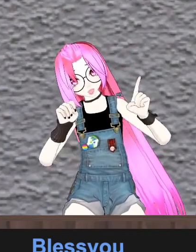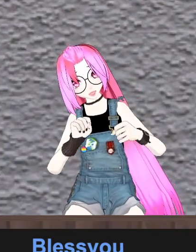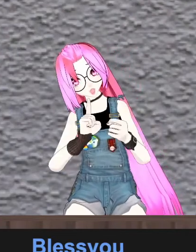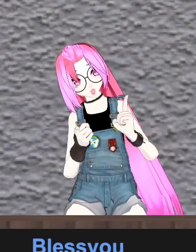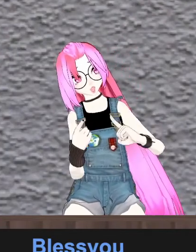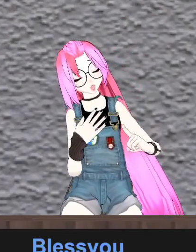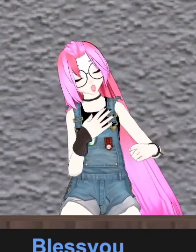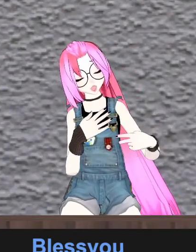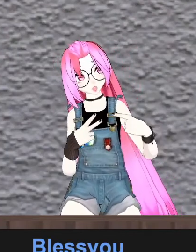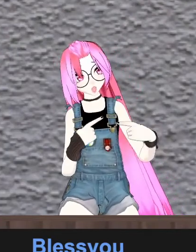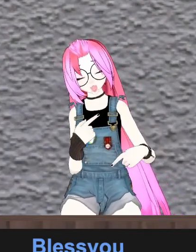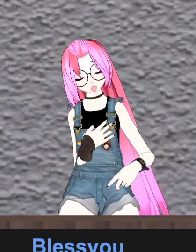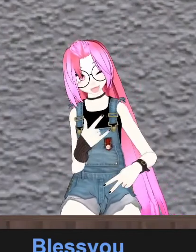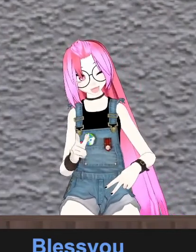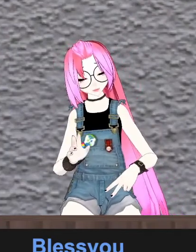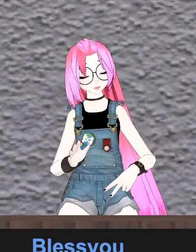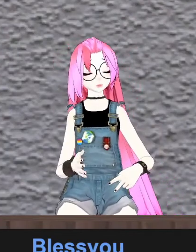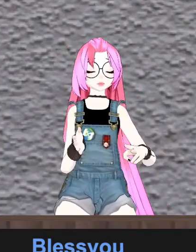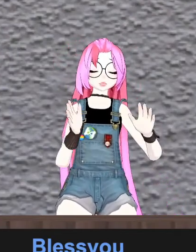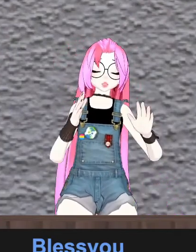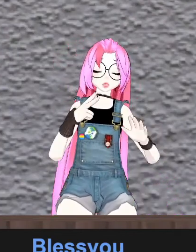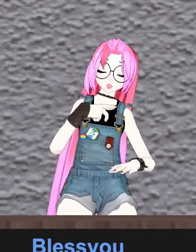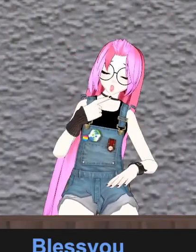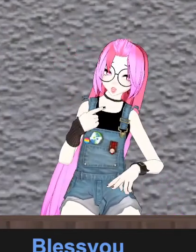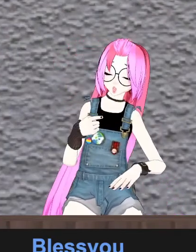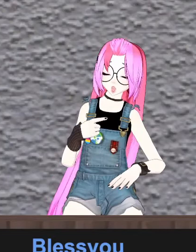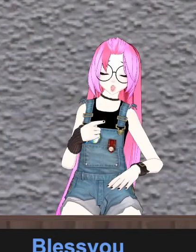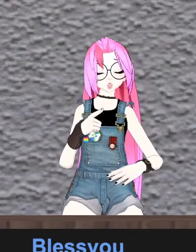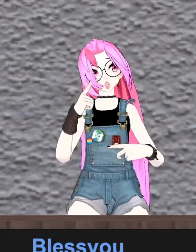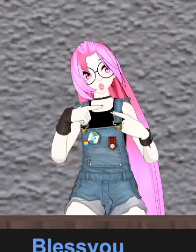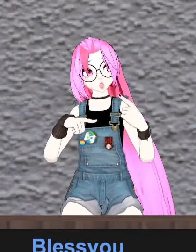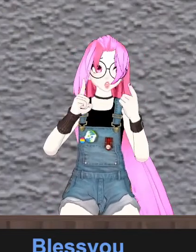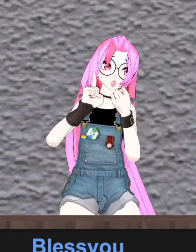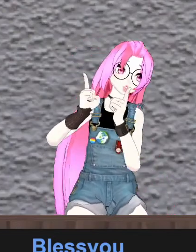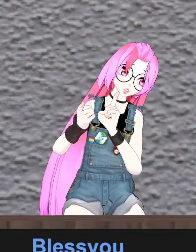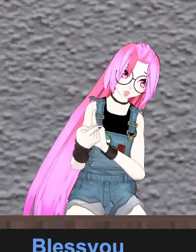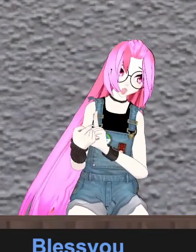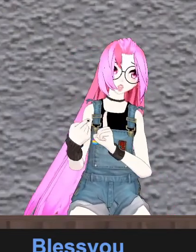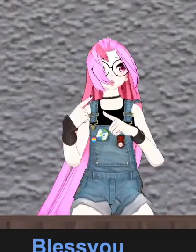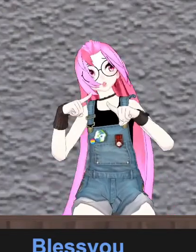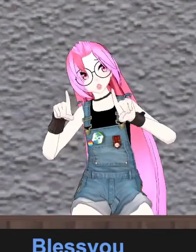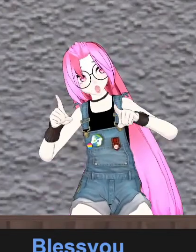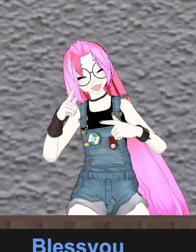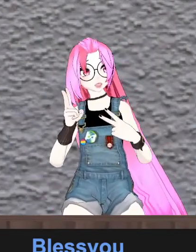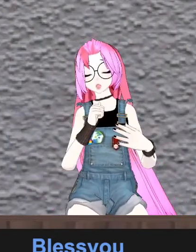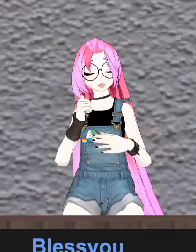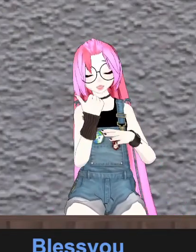I change my sign name if I don't like it anymore? So if you're a hearing person, you can't change it. But you could choose to not